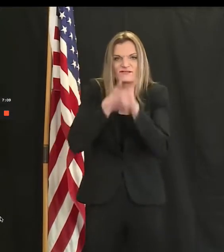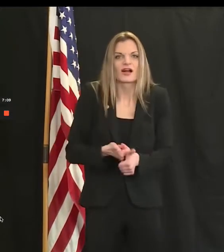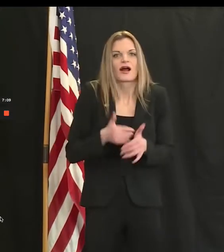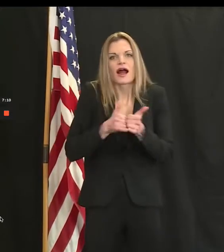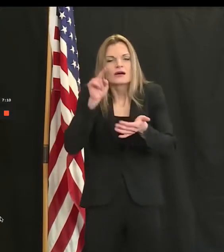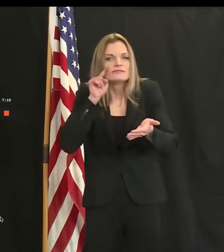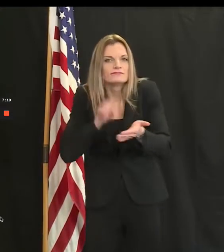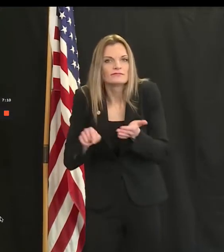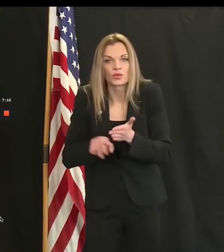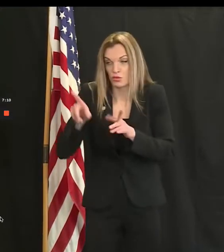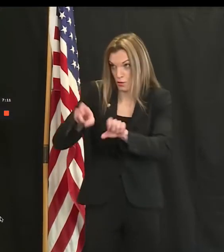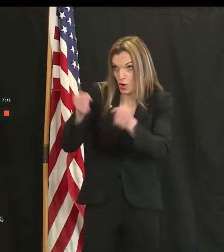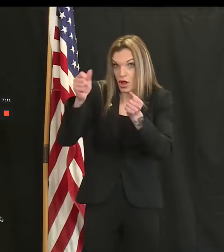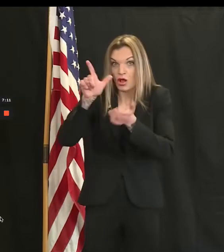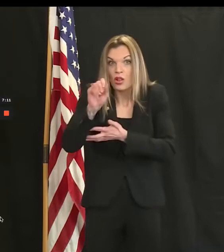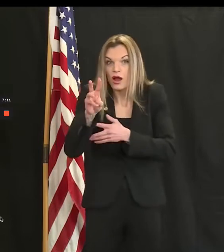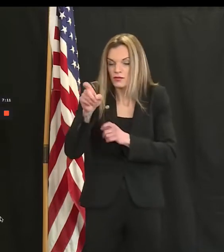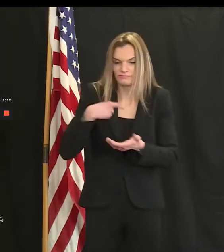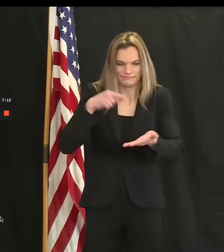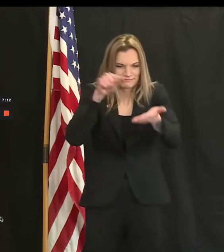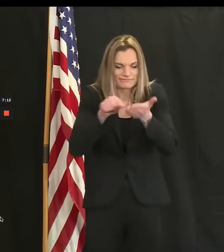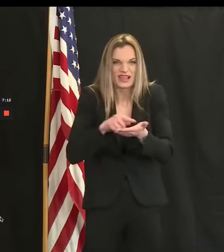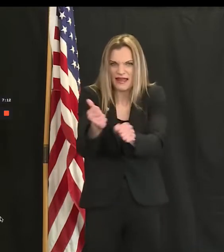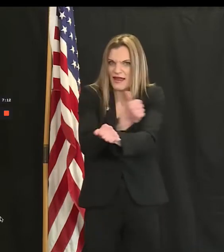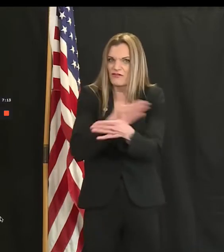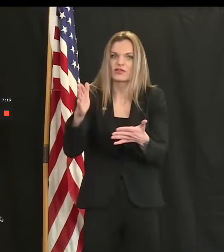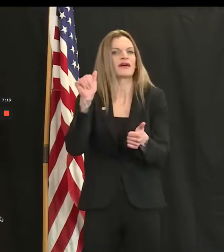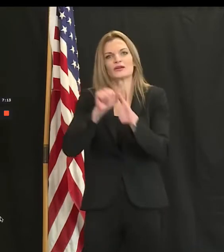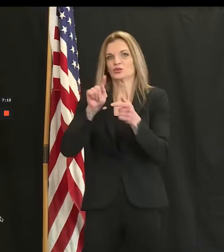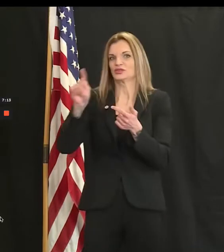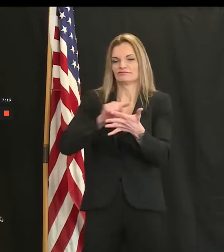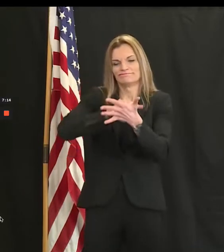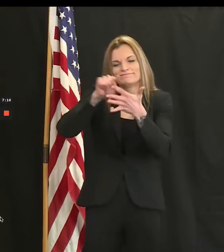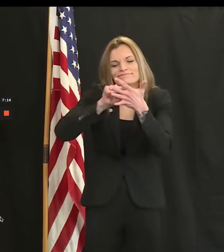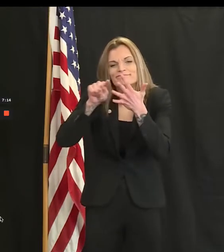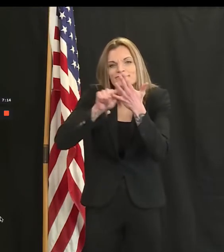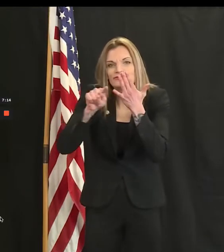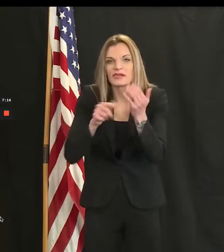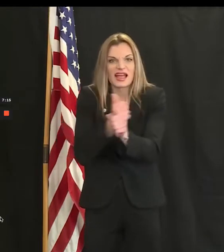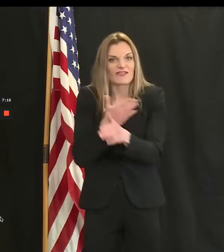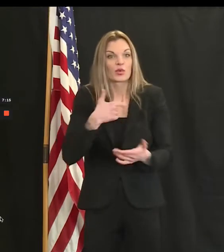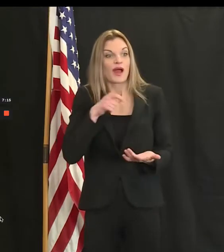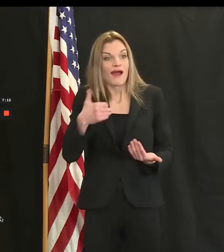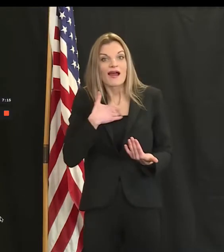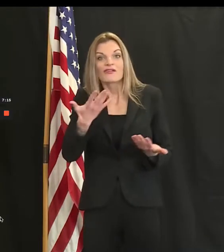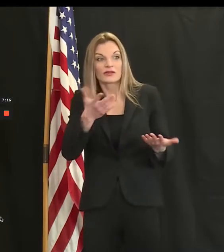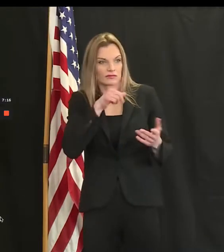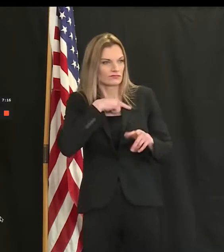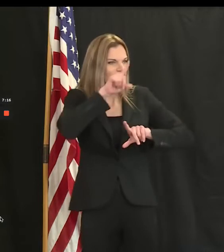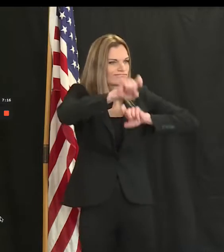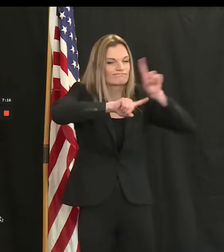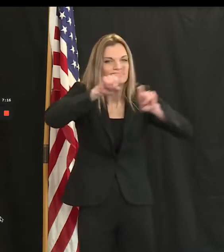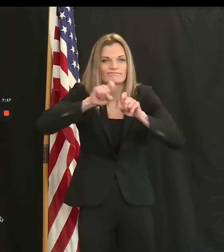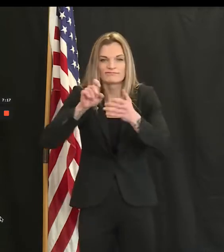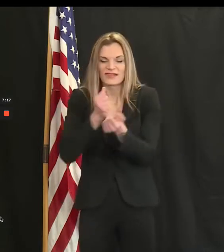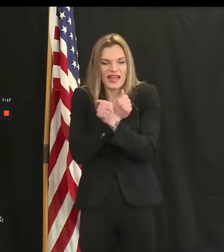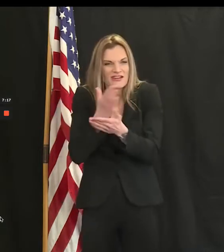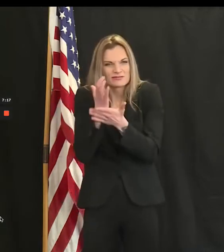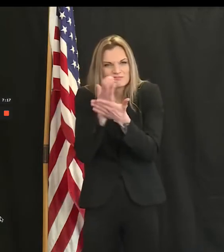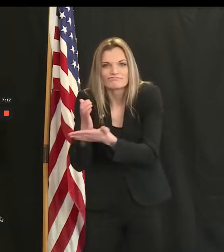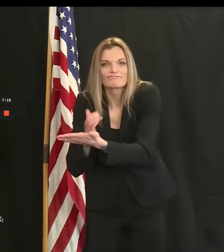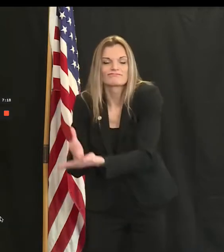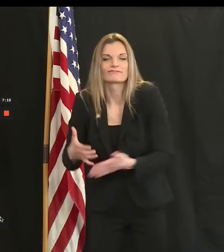without any preconceived notion whatsoever, and use all the necessary and available investigative tools to law enforcement. Through